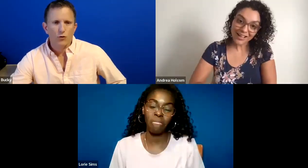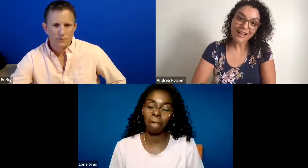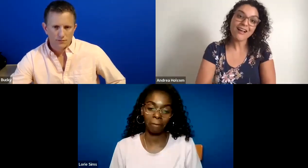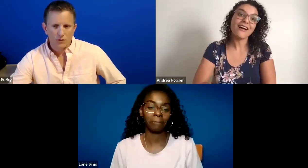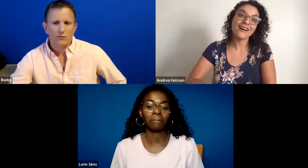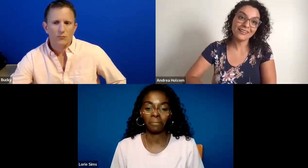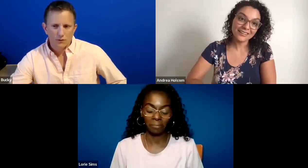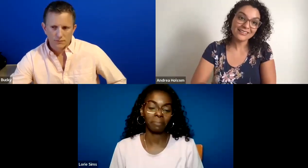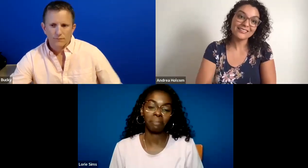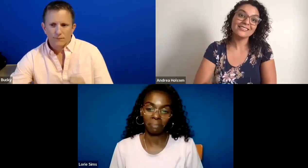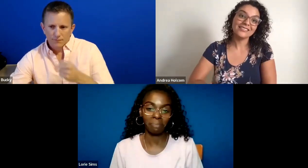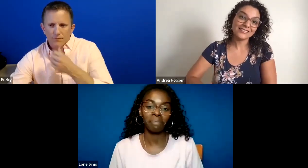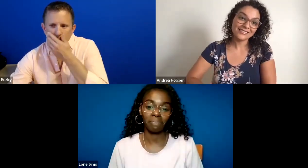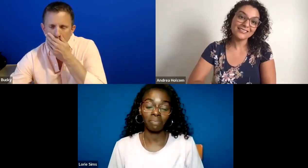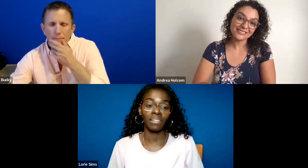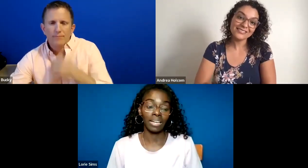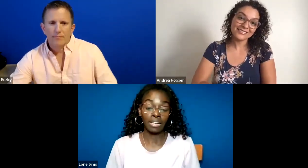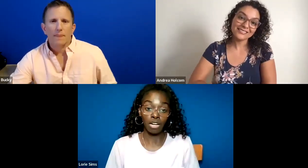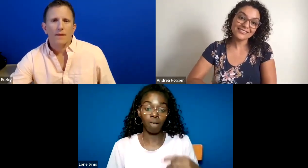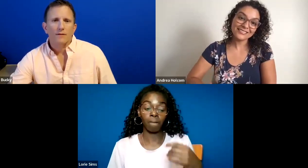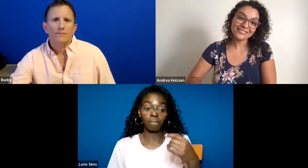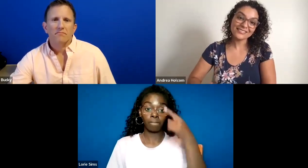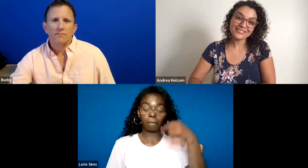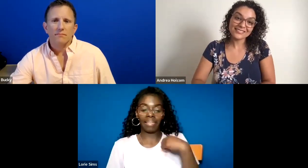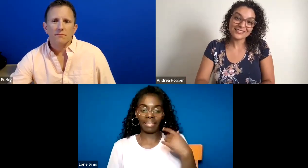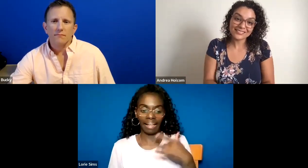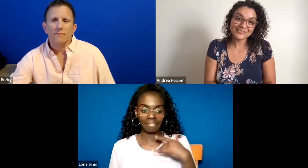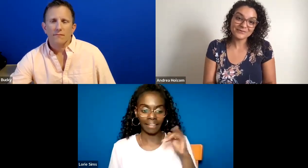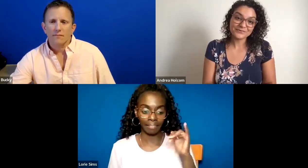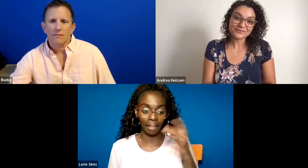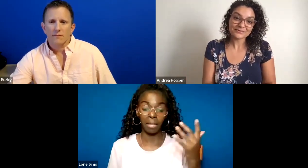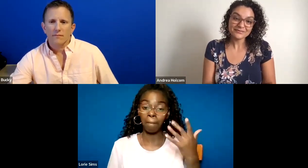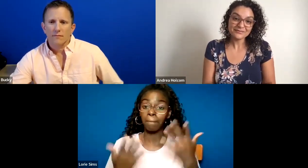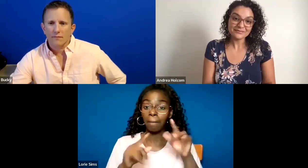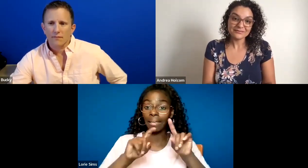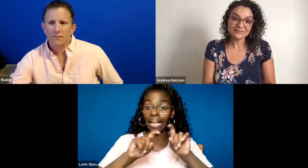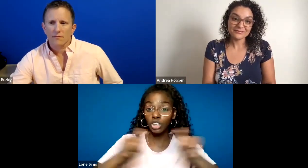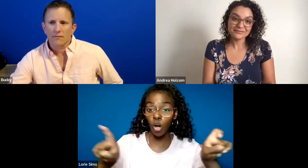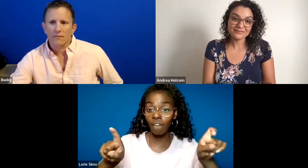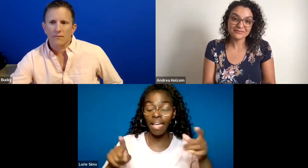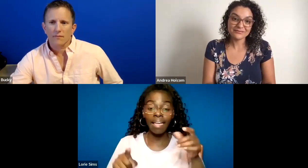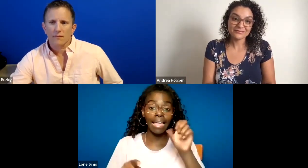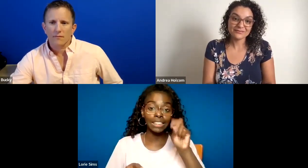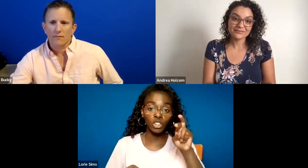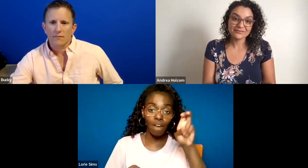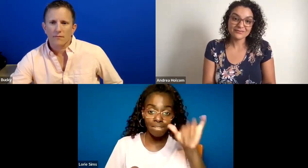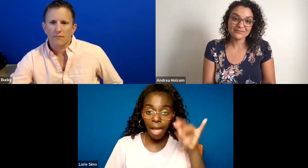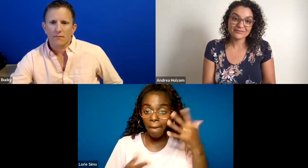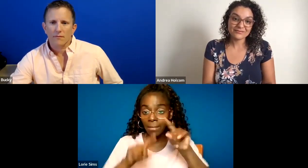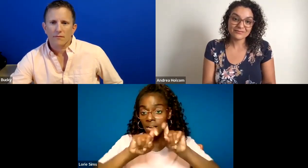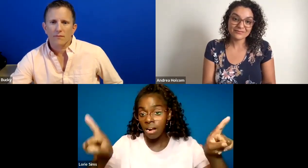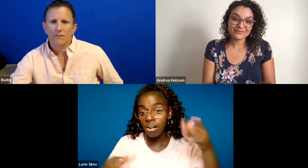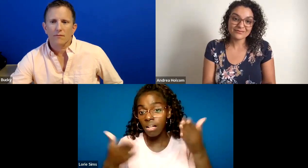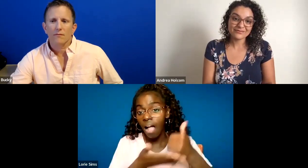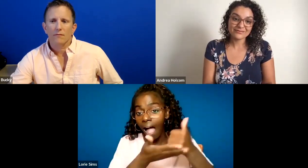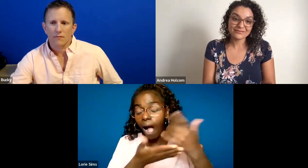and so many factors. There are layers. You're so right. As for me, I feel like perhaps sending out a